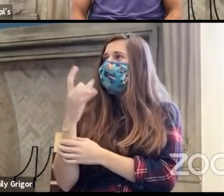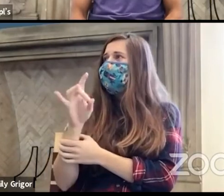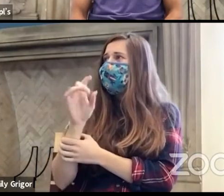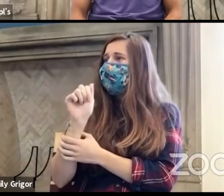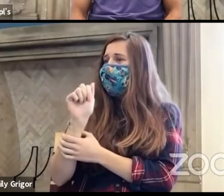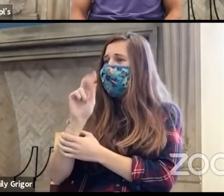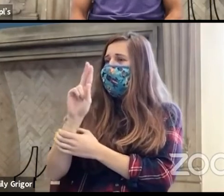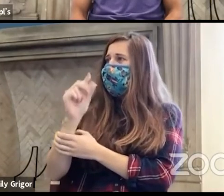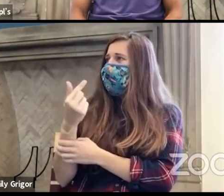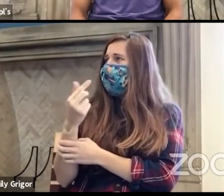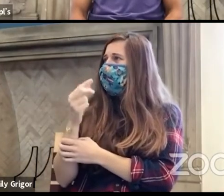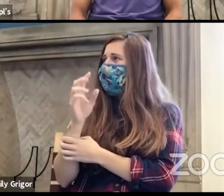2018. August of